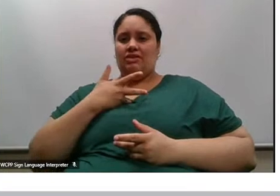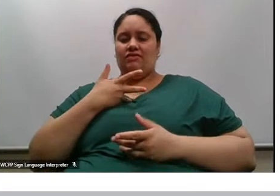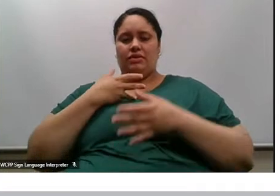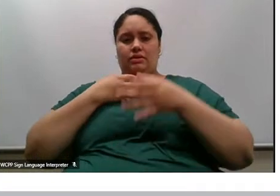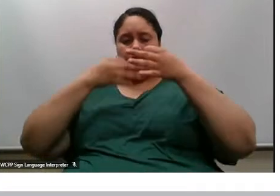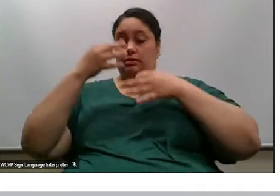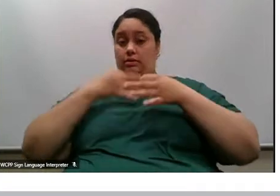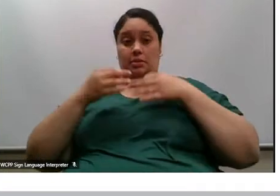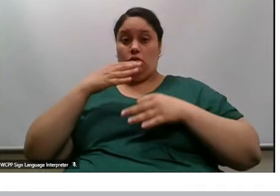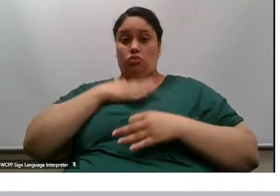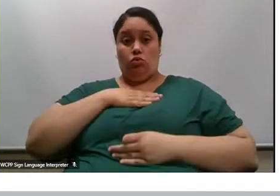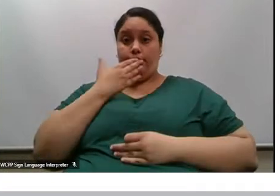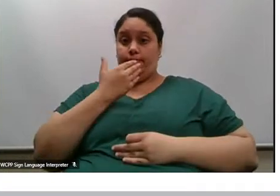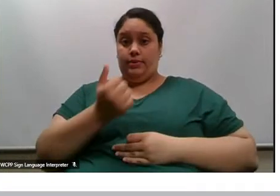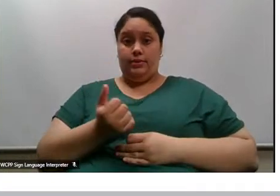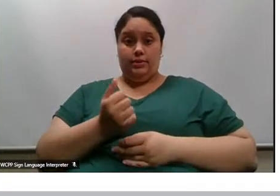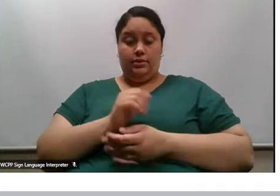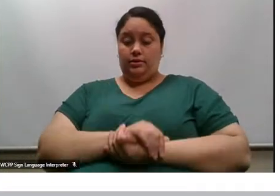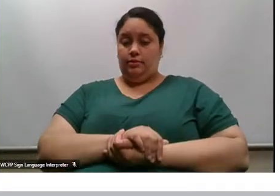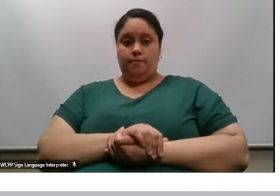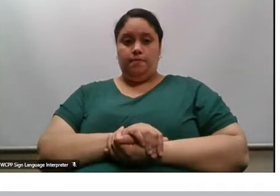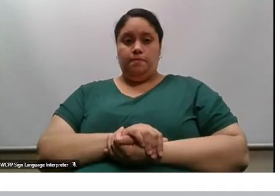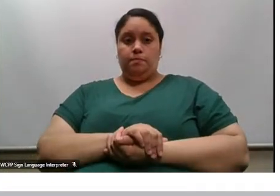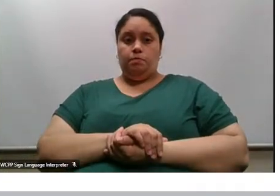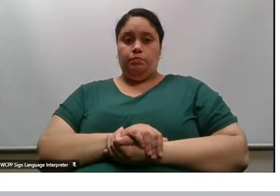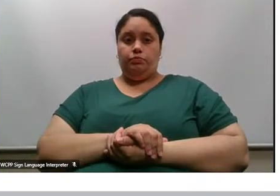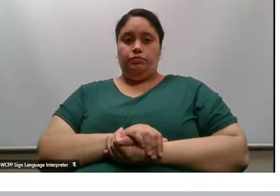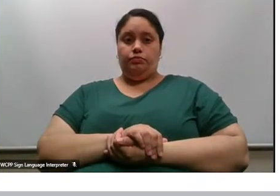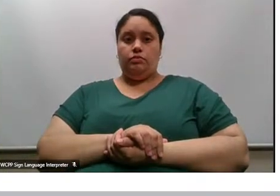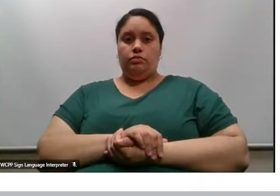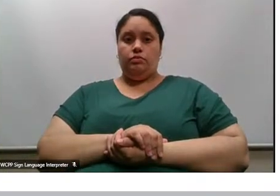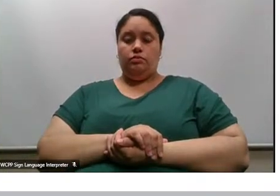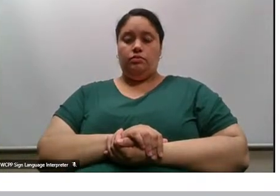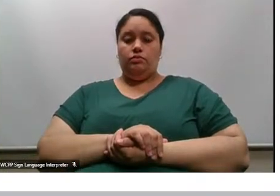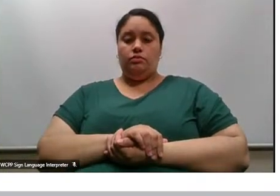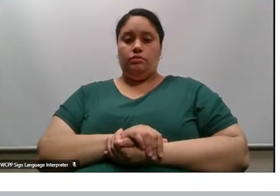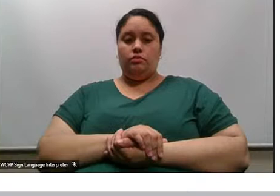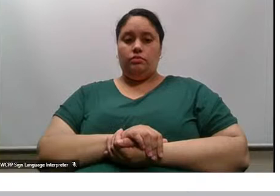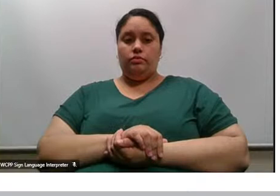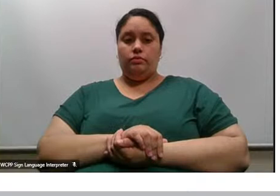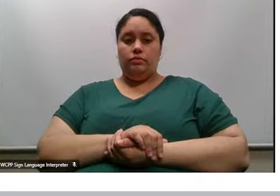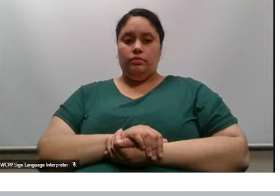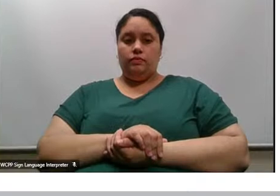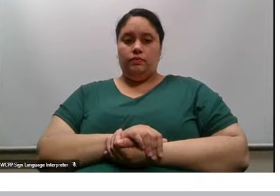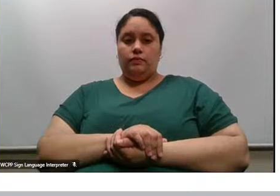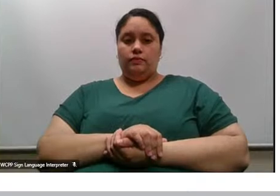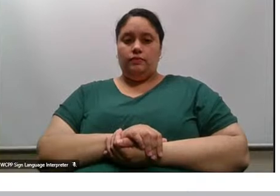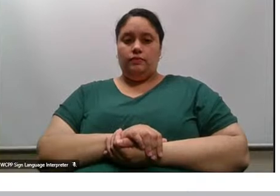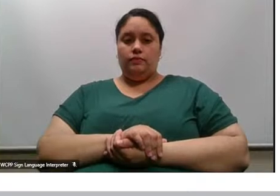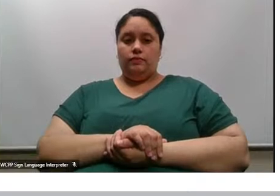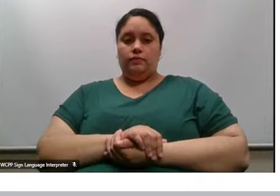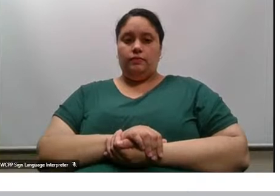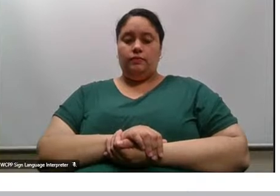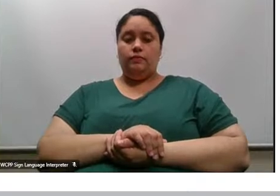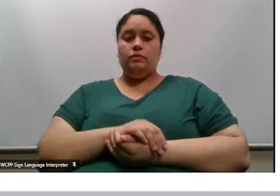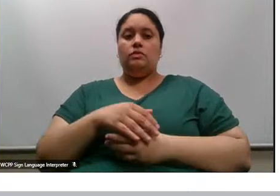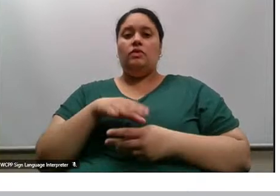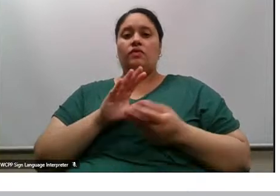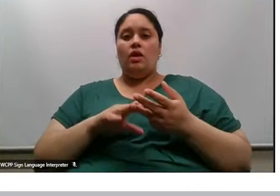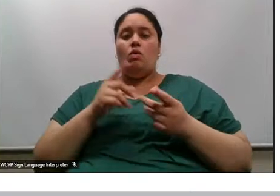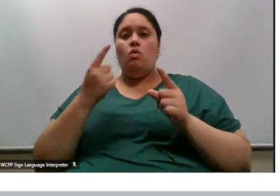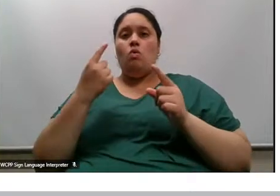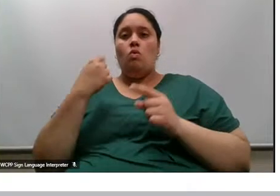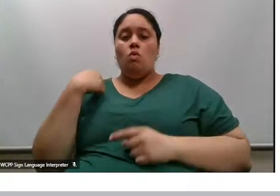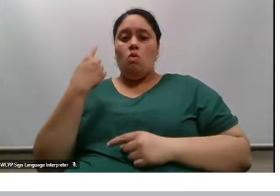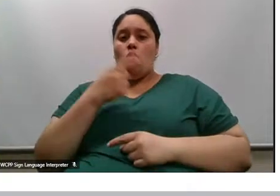to me. And then, Chair, I think we were all struck in this year by the tragedy there at the Enyobeni Tavern